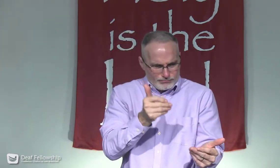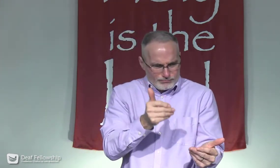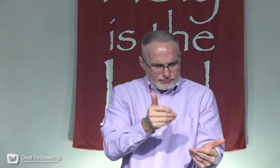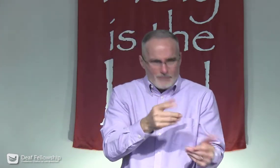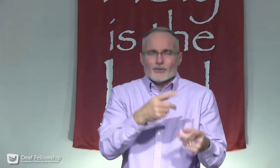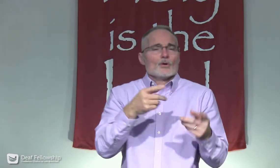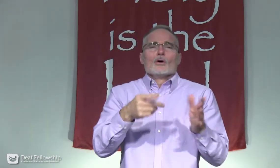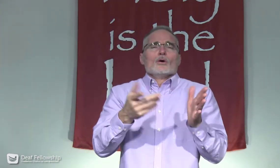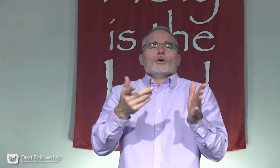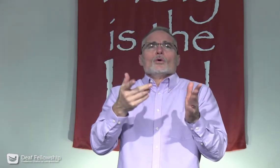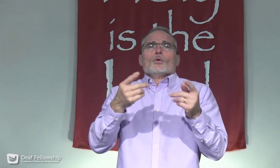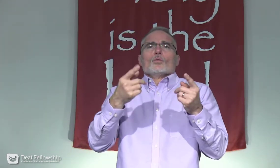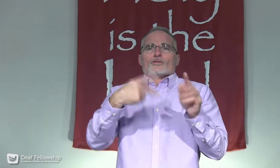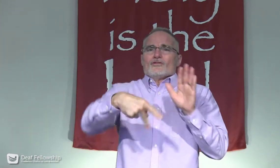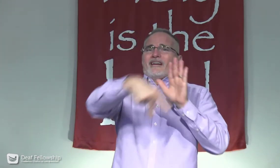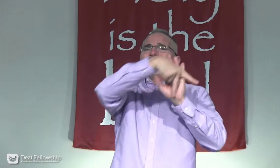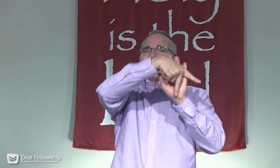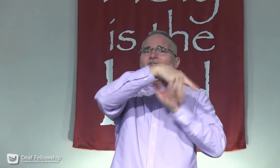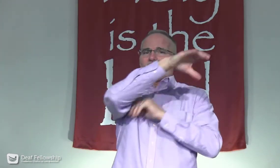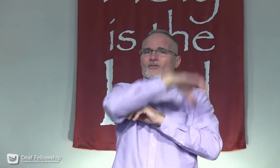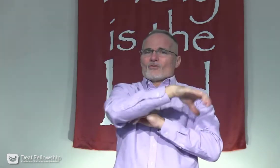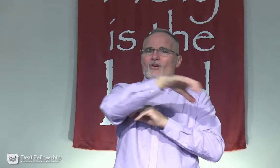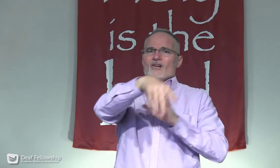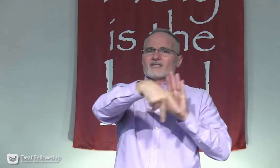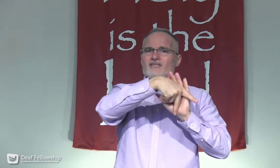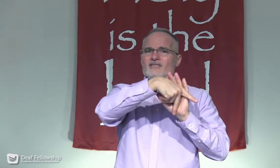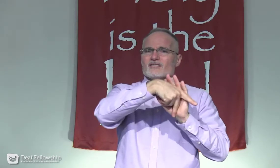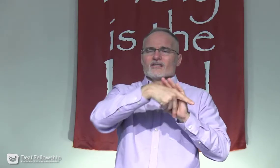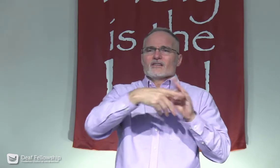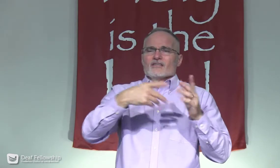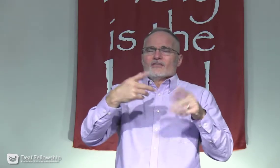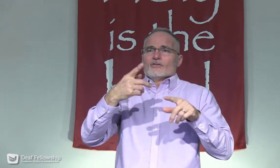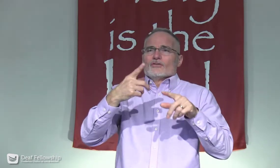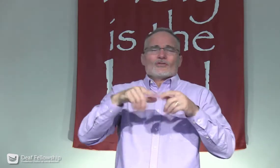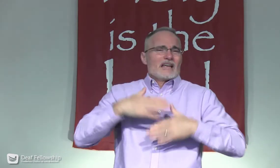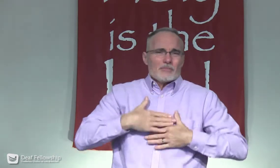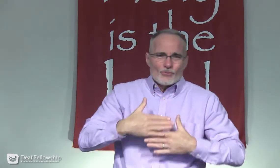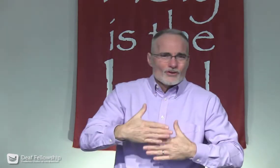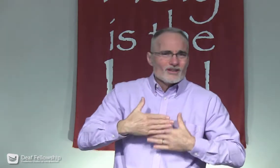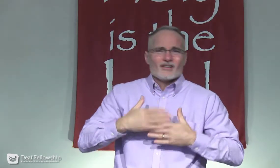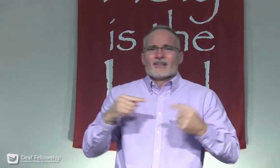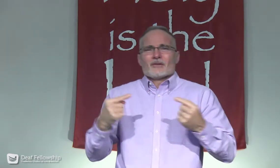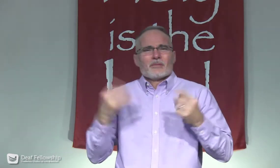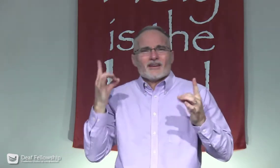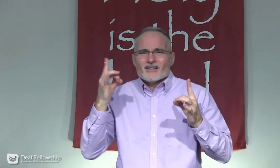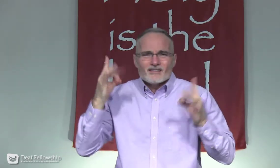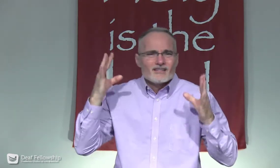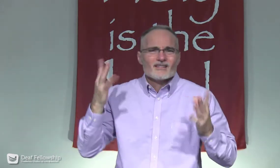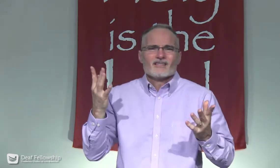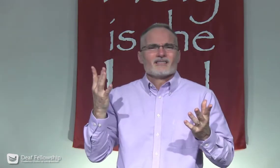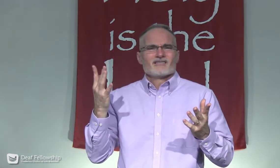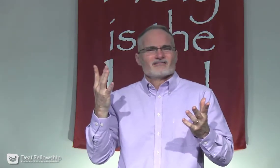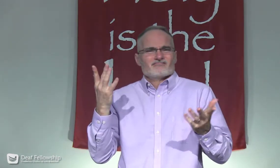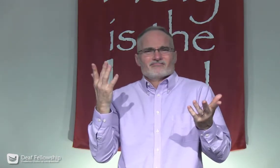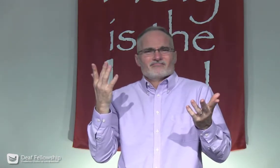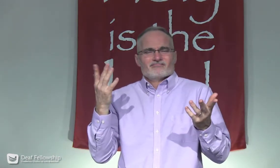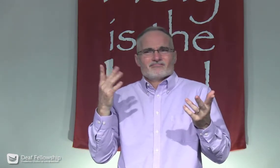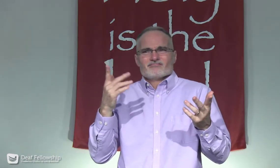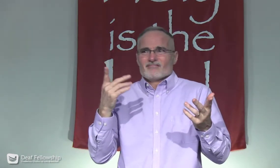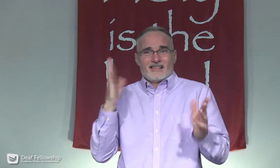He knew this guy was close to death, right? He's hanging on the cross. And in that